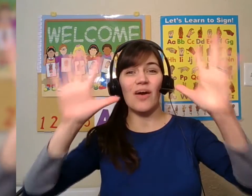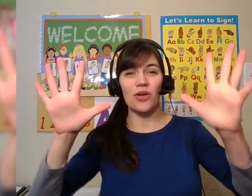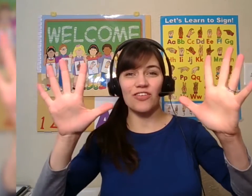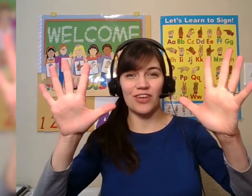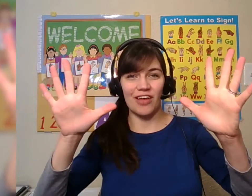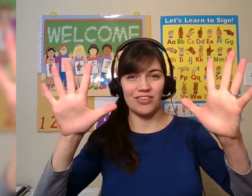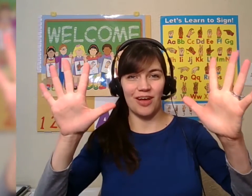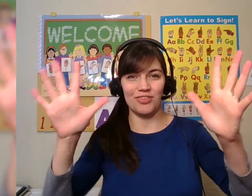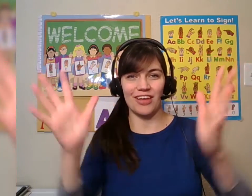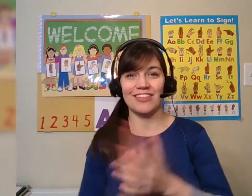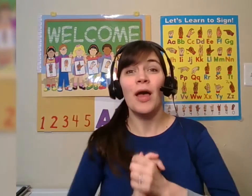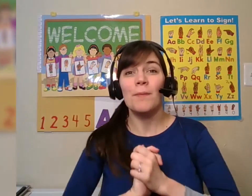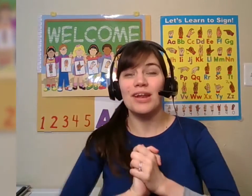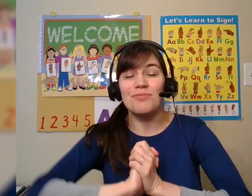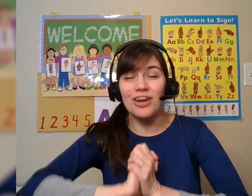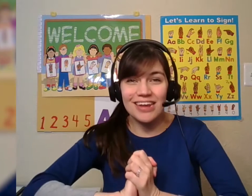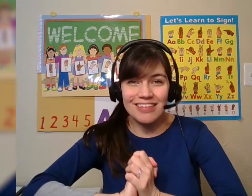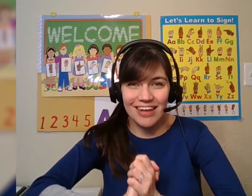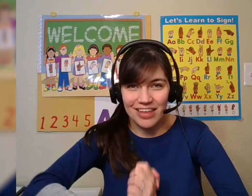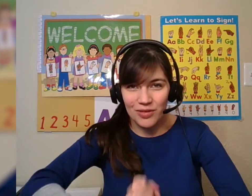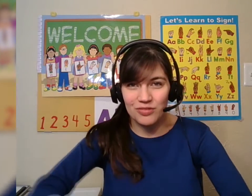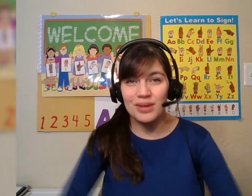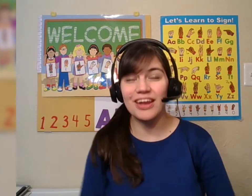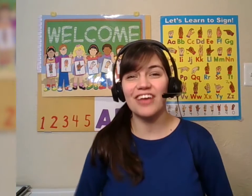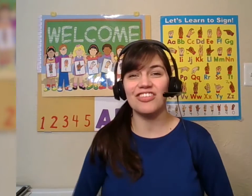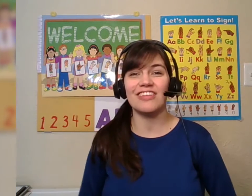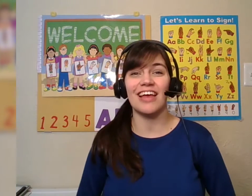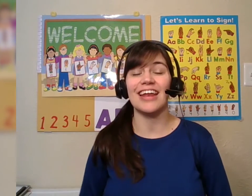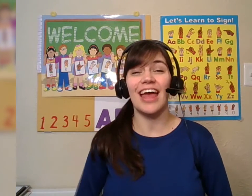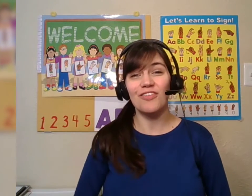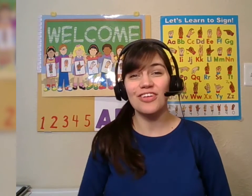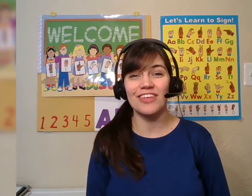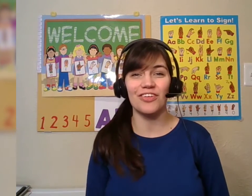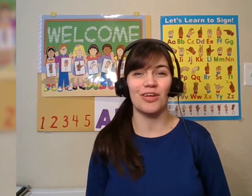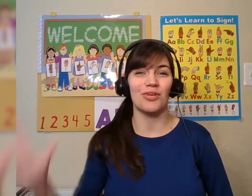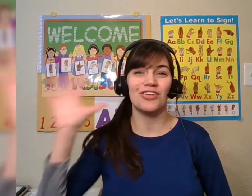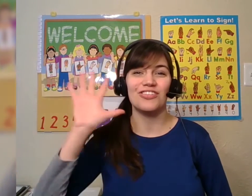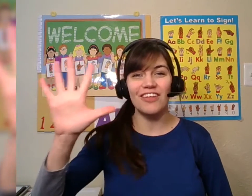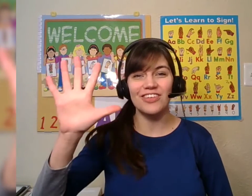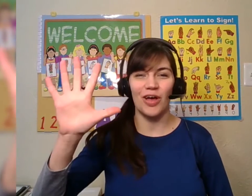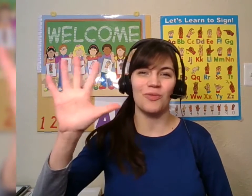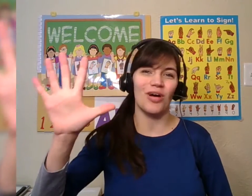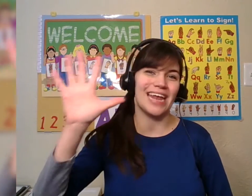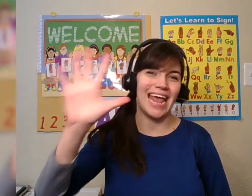works for counting objects. But in American Sign Language, we can actually sign every single number just on one